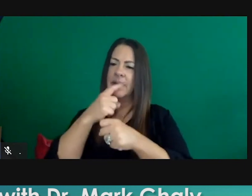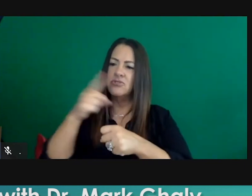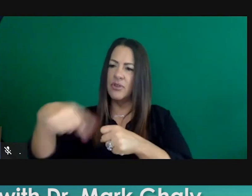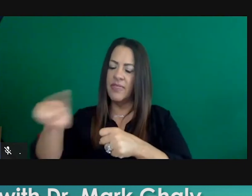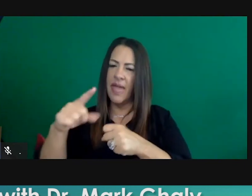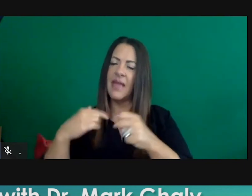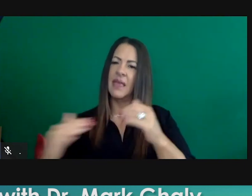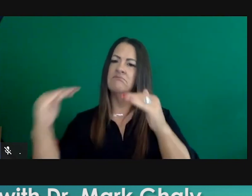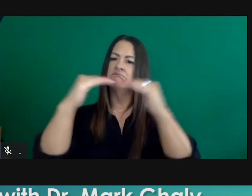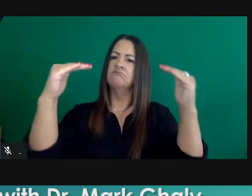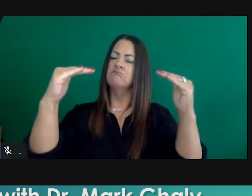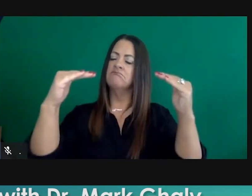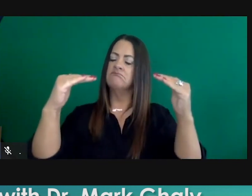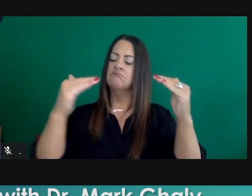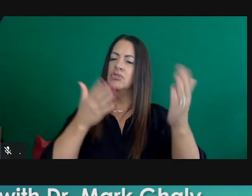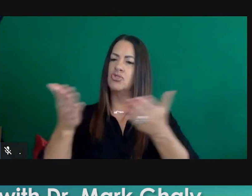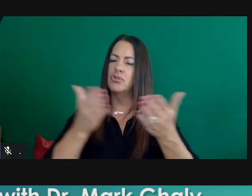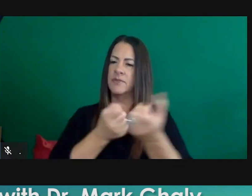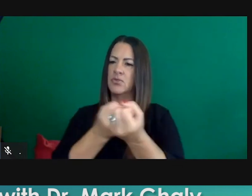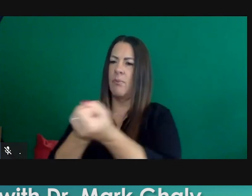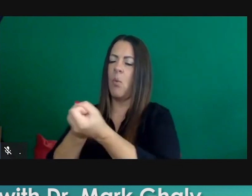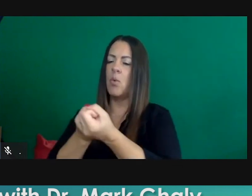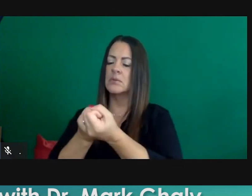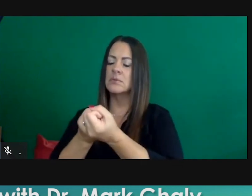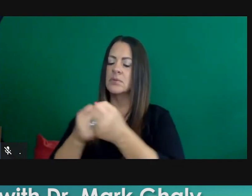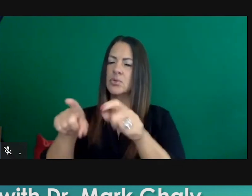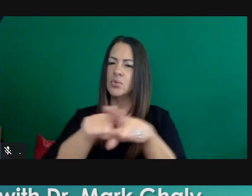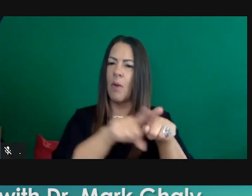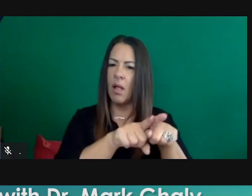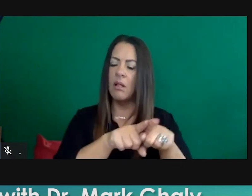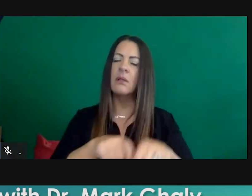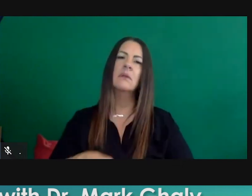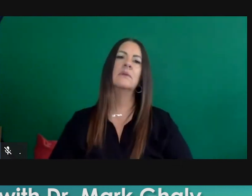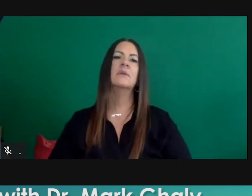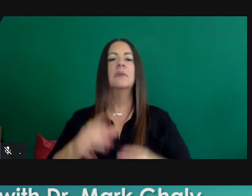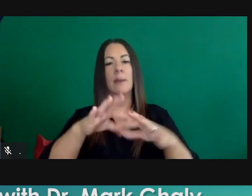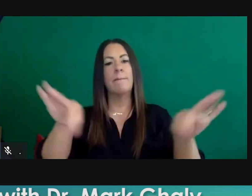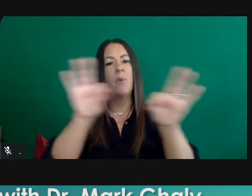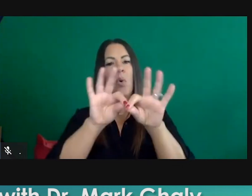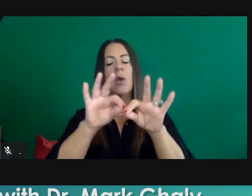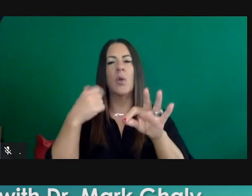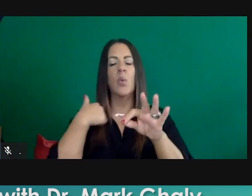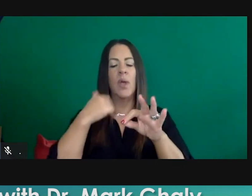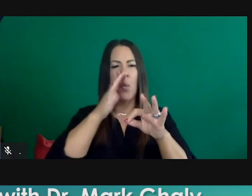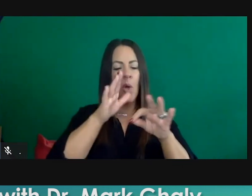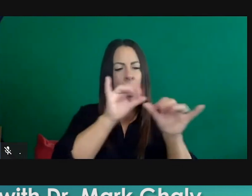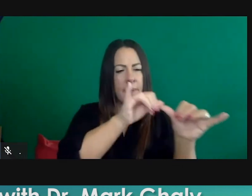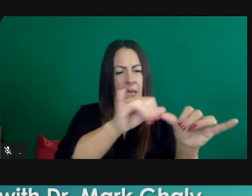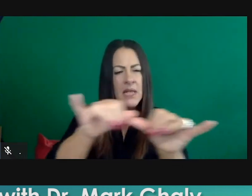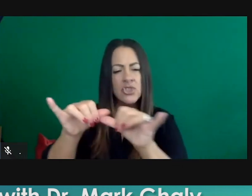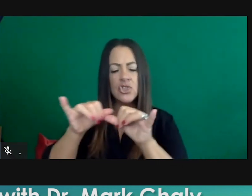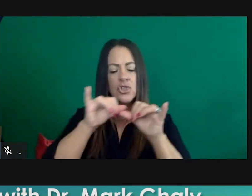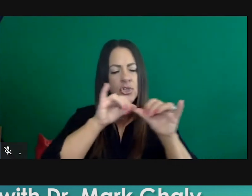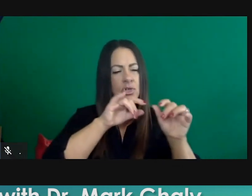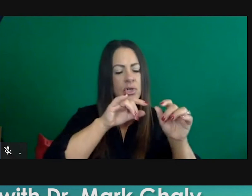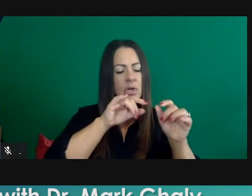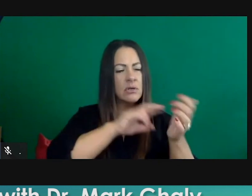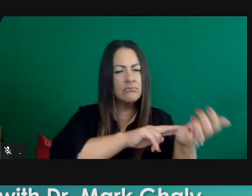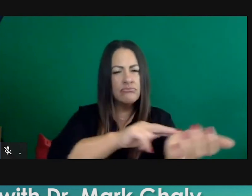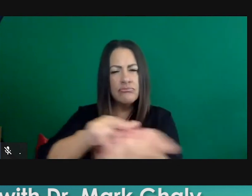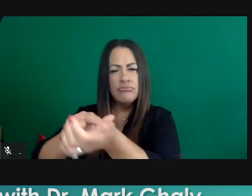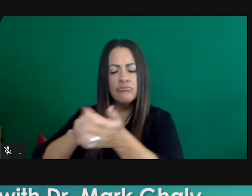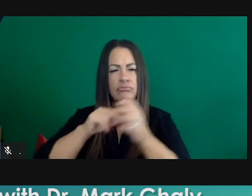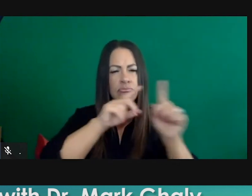with a number of stakeholders so that when we do come out with that equity measure, it's one that we know supports